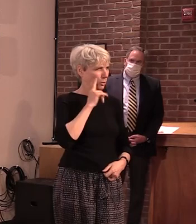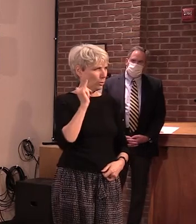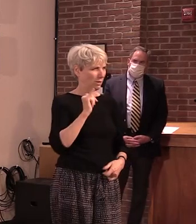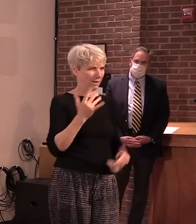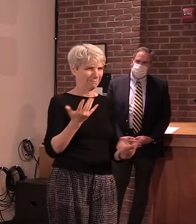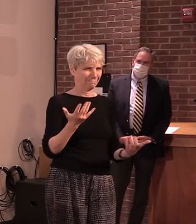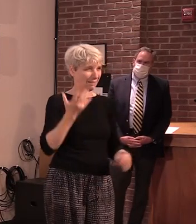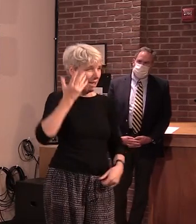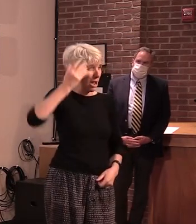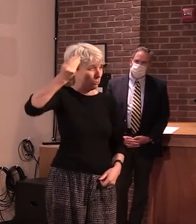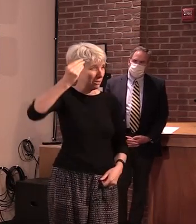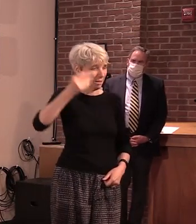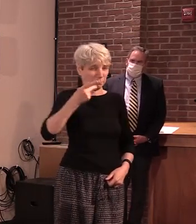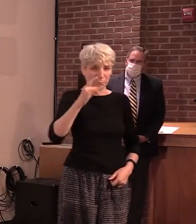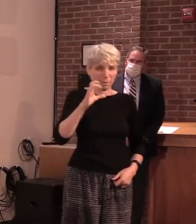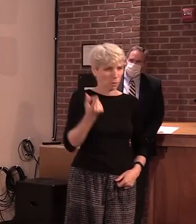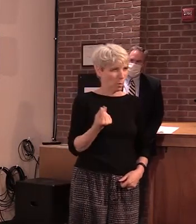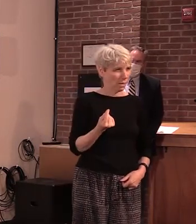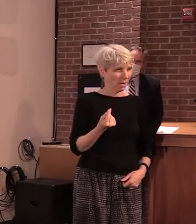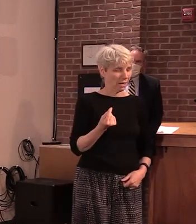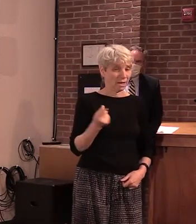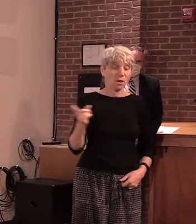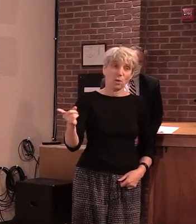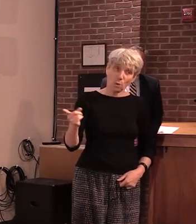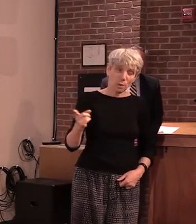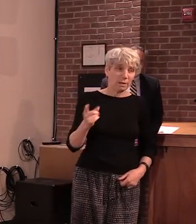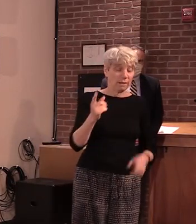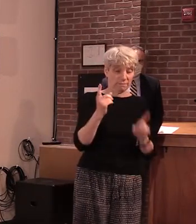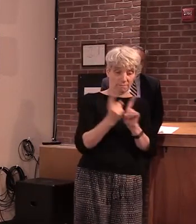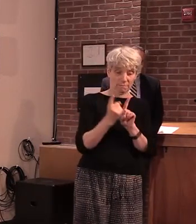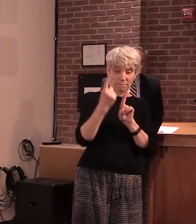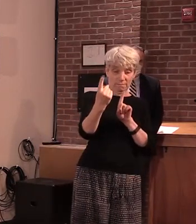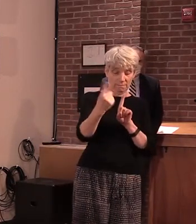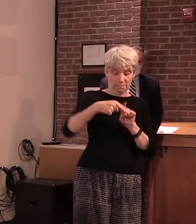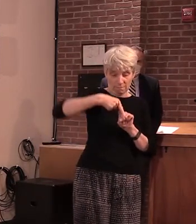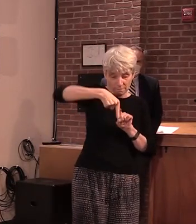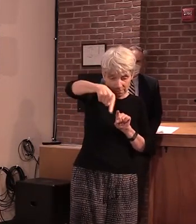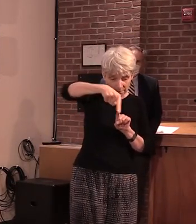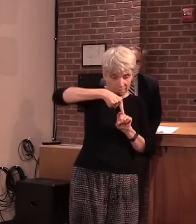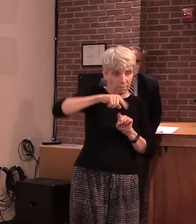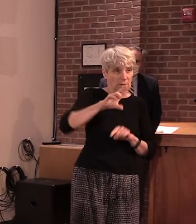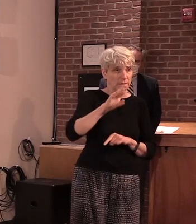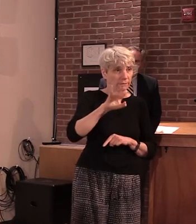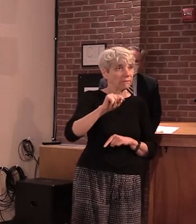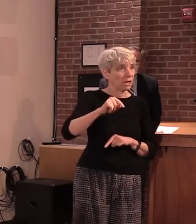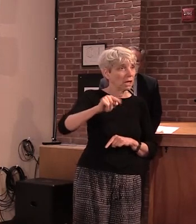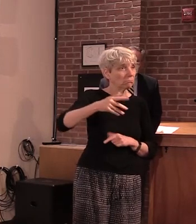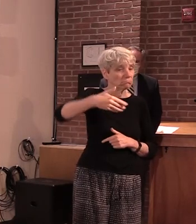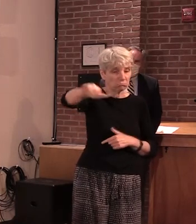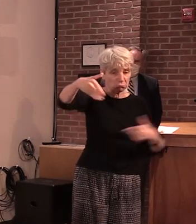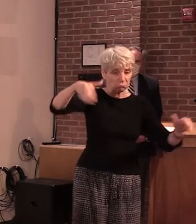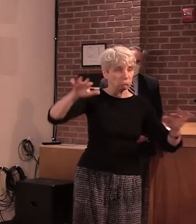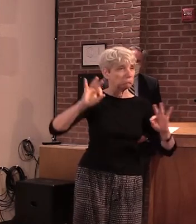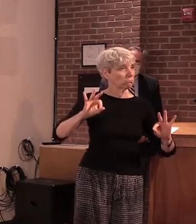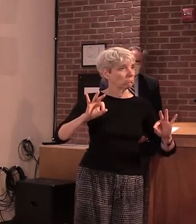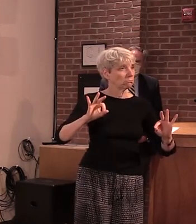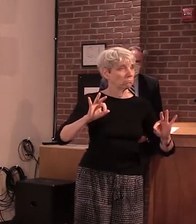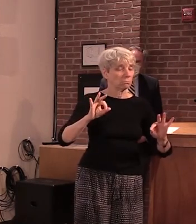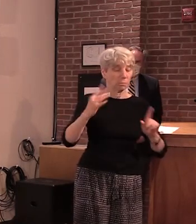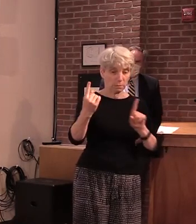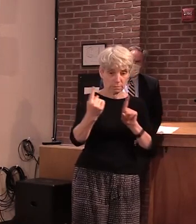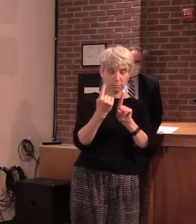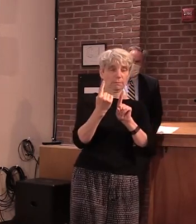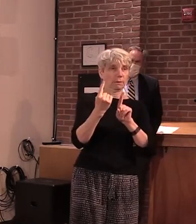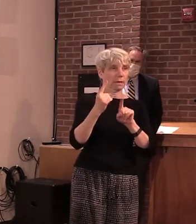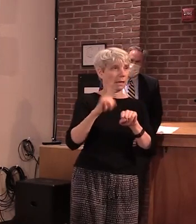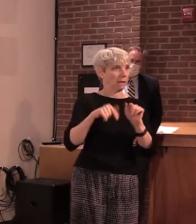masks? I'd say if you're within 6 feet of someone else, then you should be, and you can't